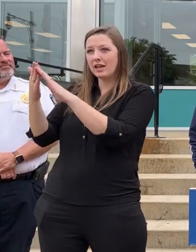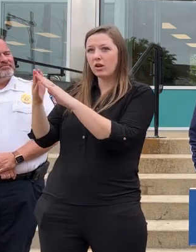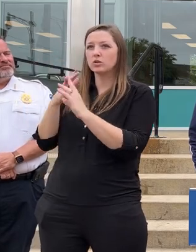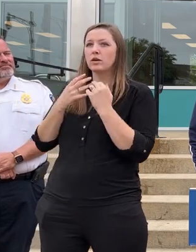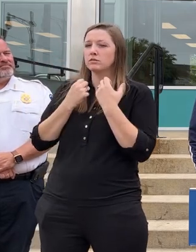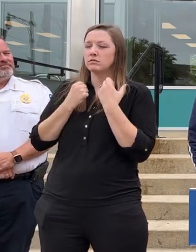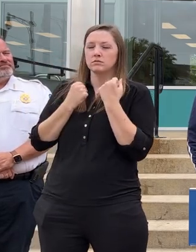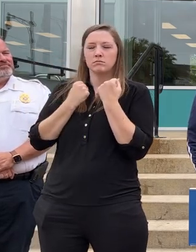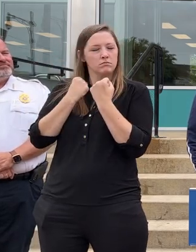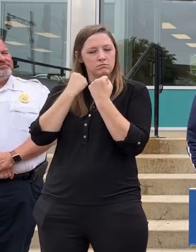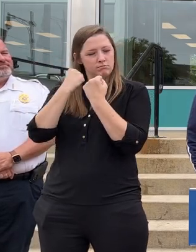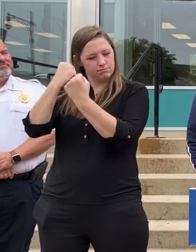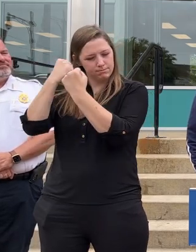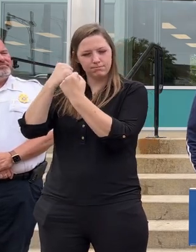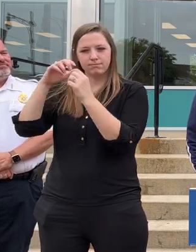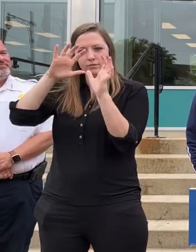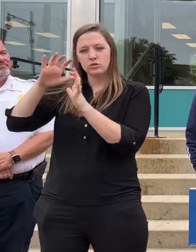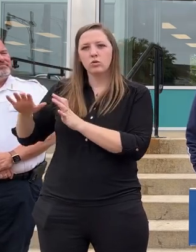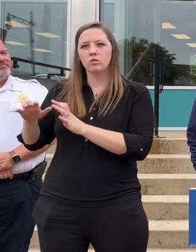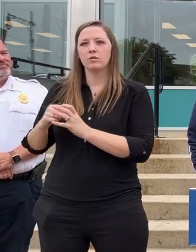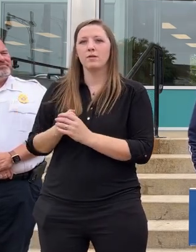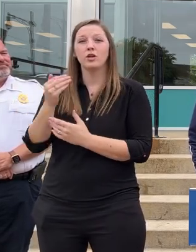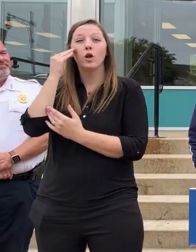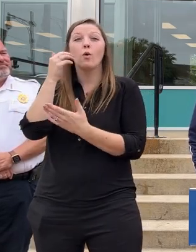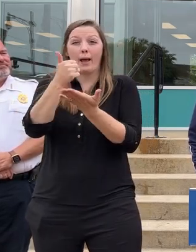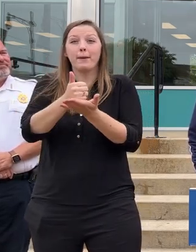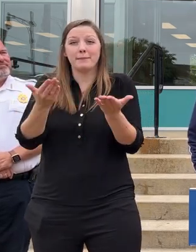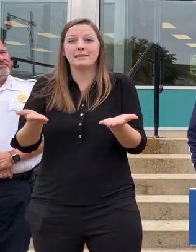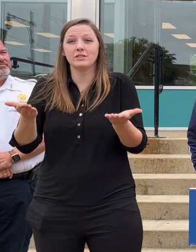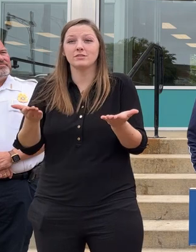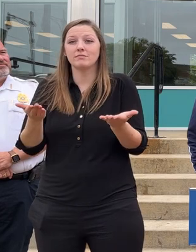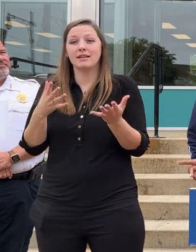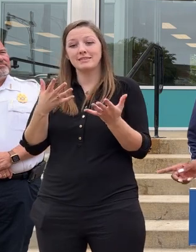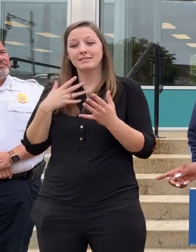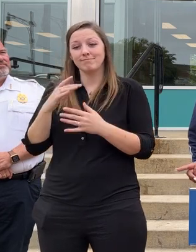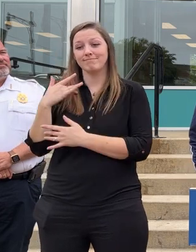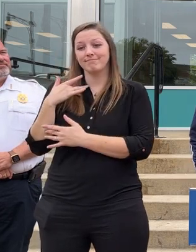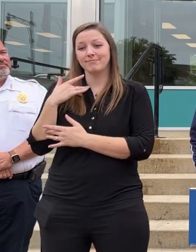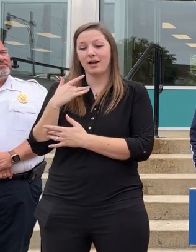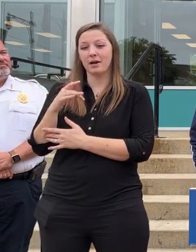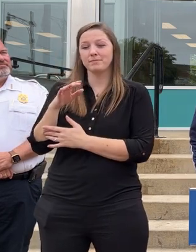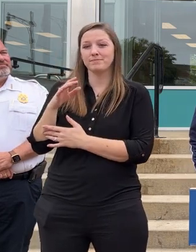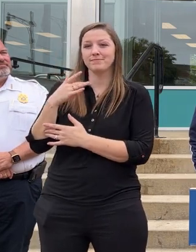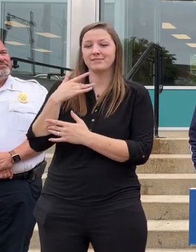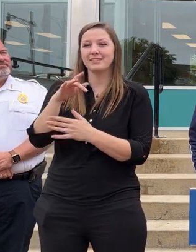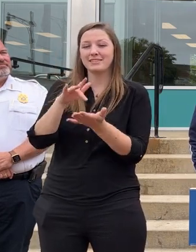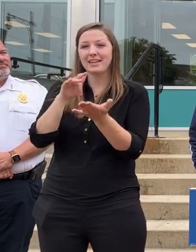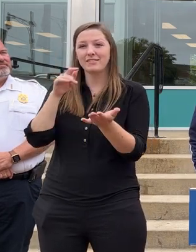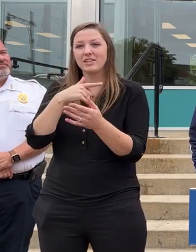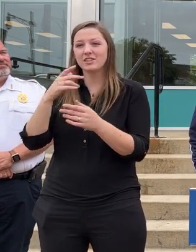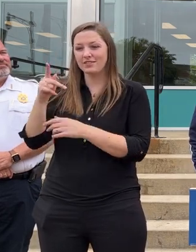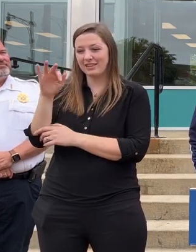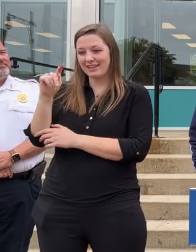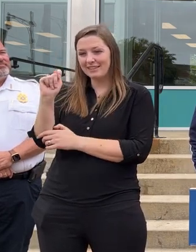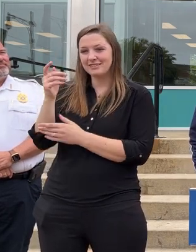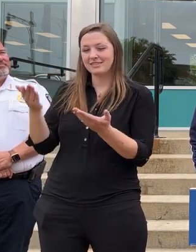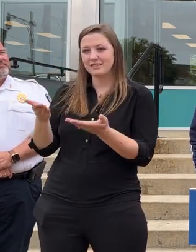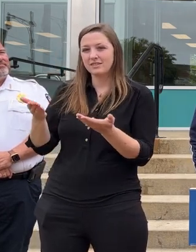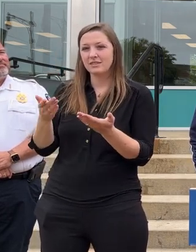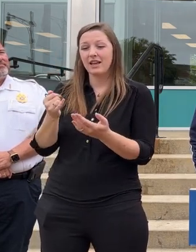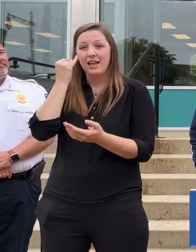storm last holiday season. Know that help is here. Take advantage of these opportunities to get these kits, and if means allow you to, prepare a